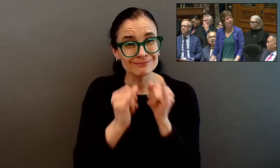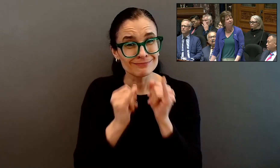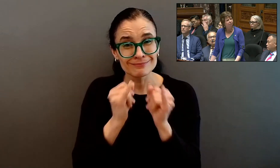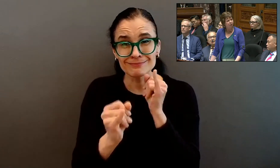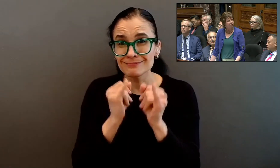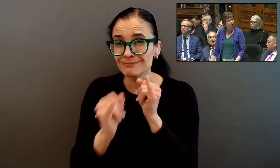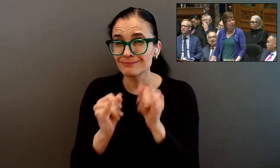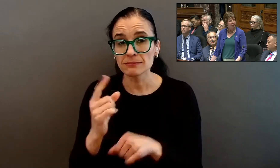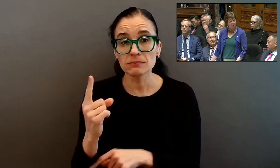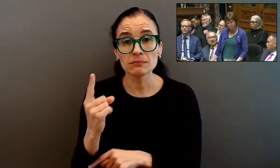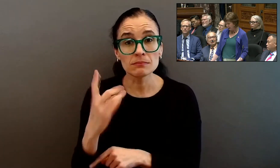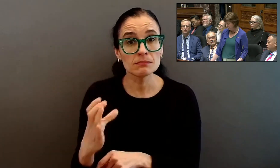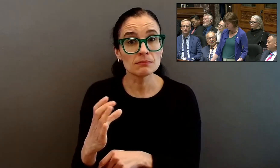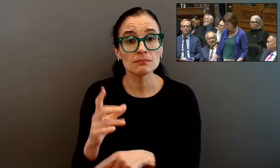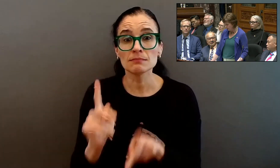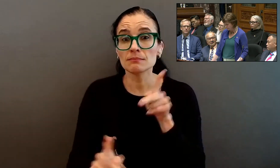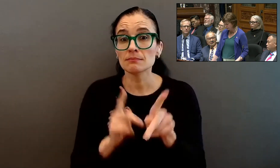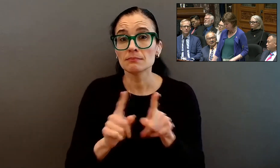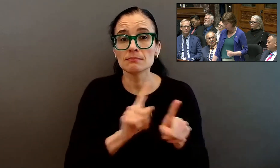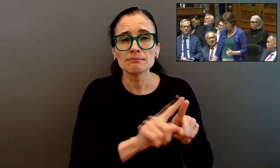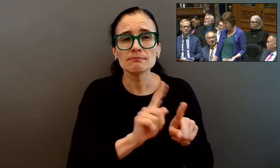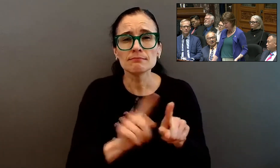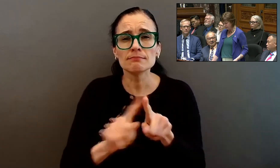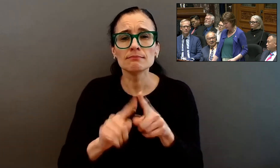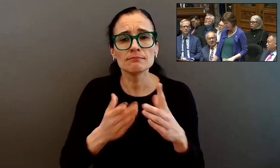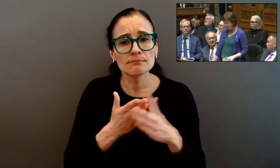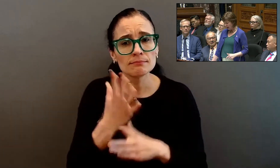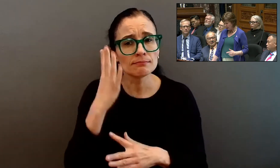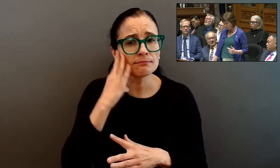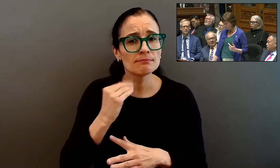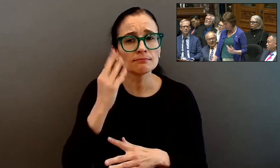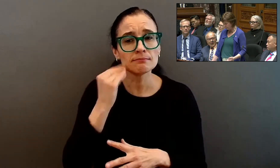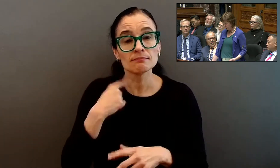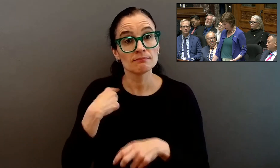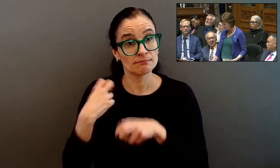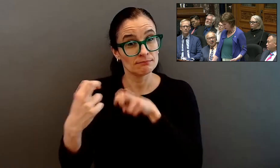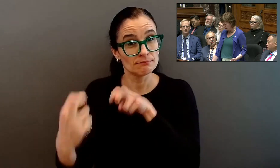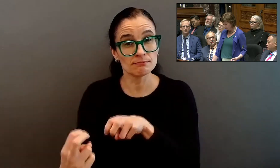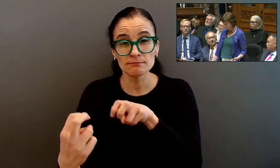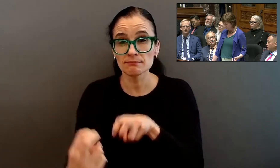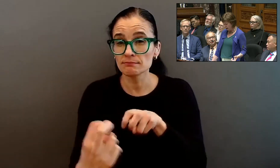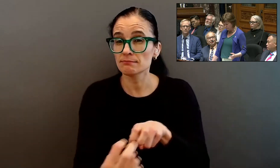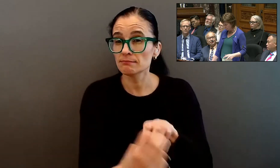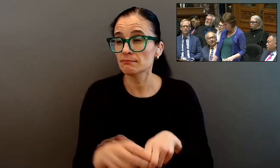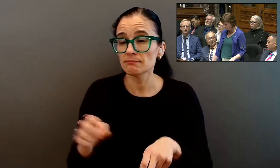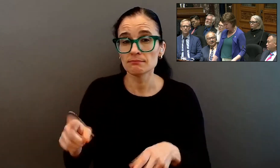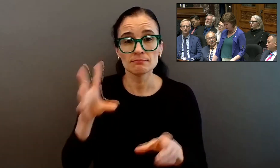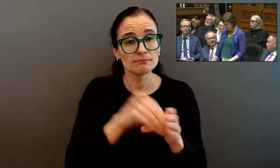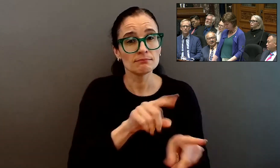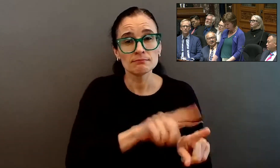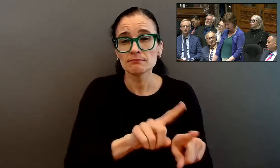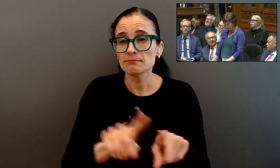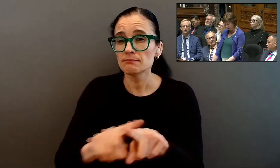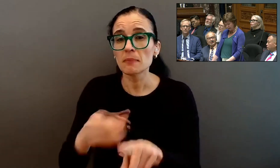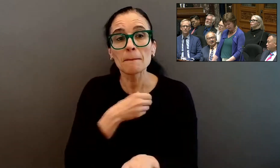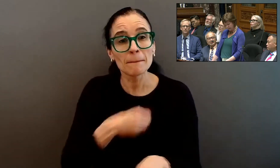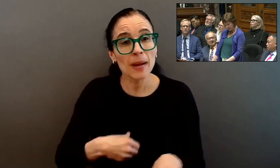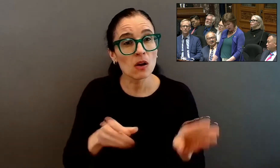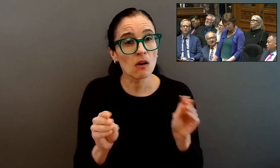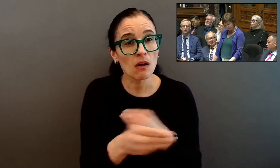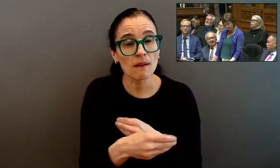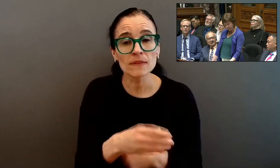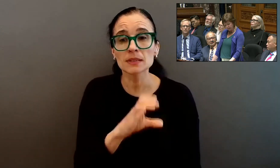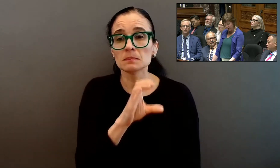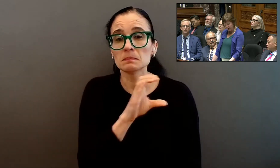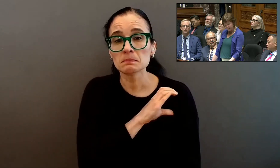with many officials in the mayor's office, with police, with other workers in the downtown east side.